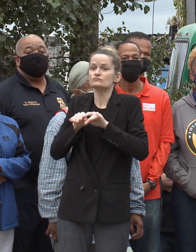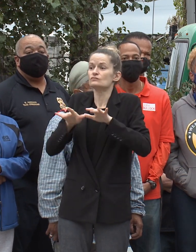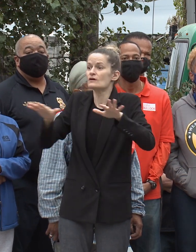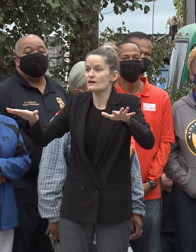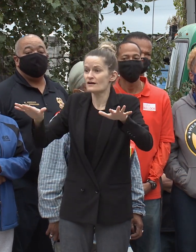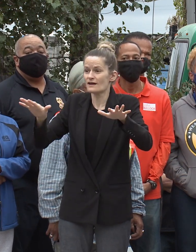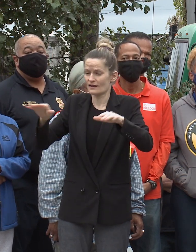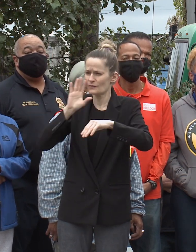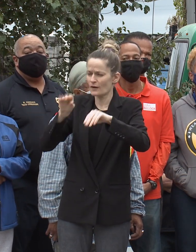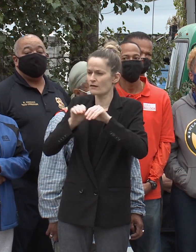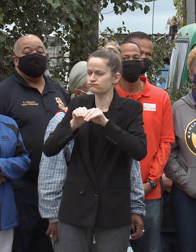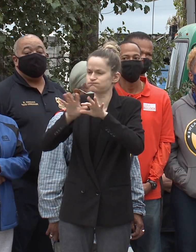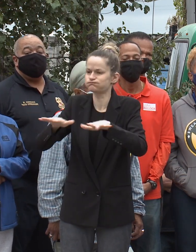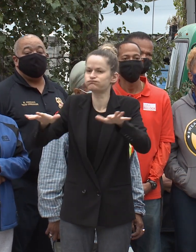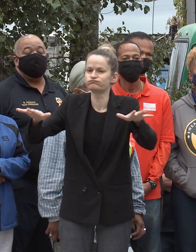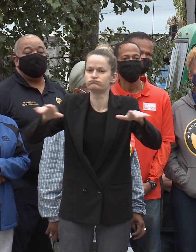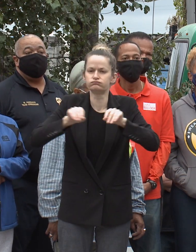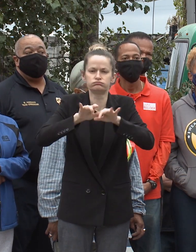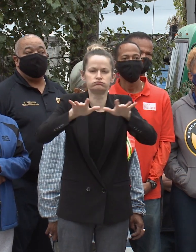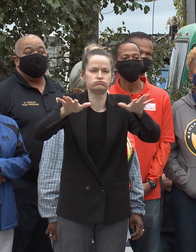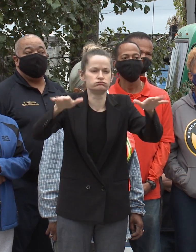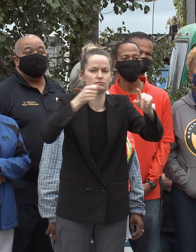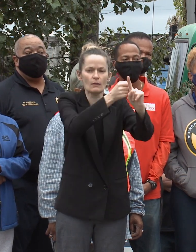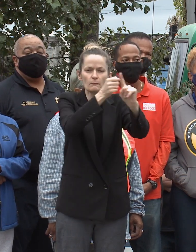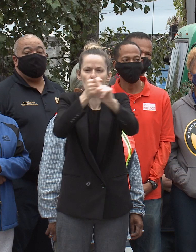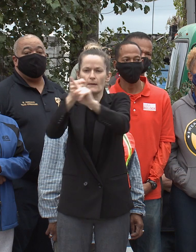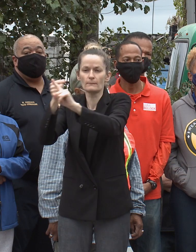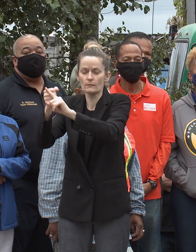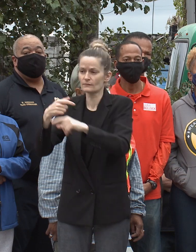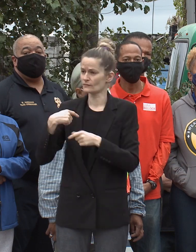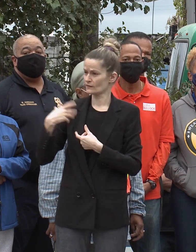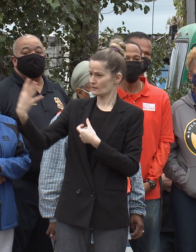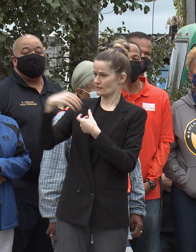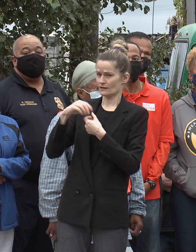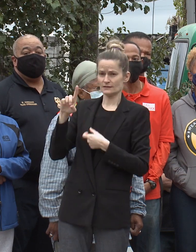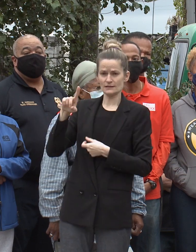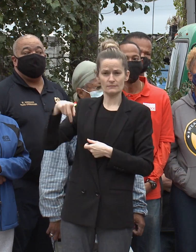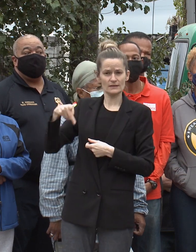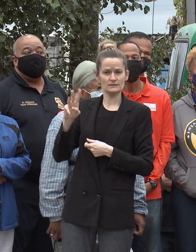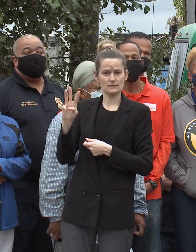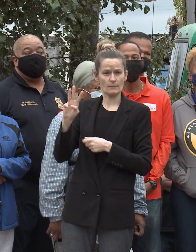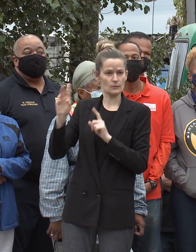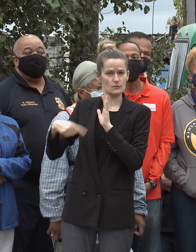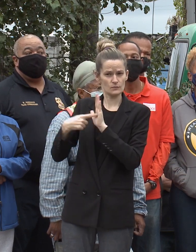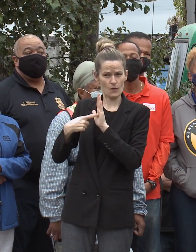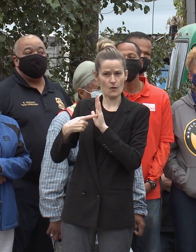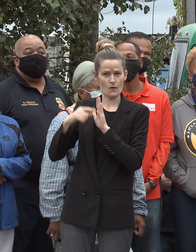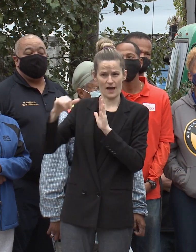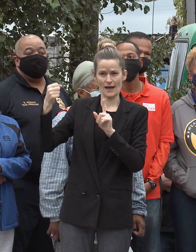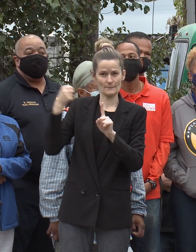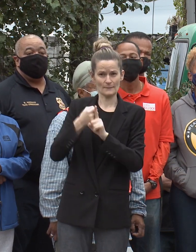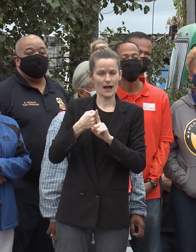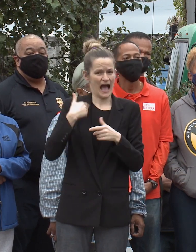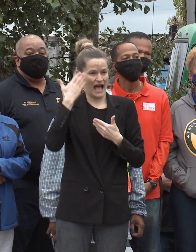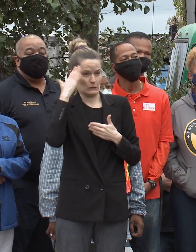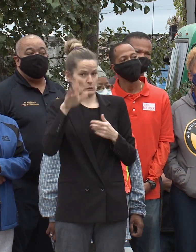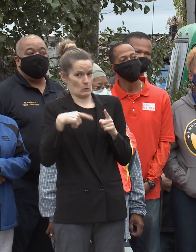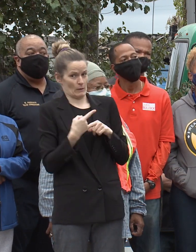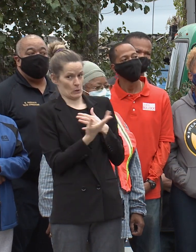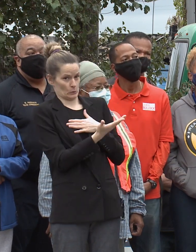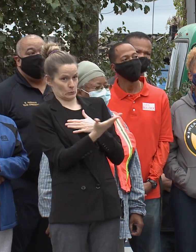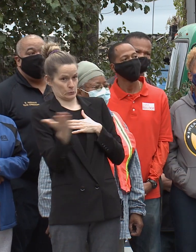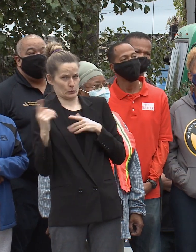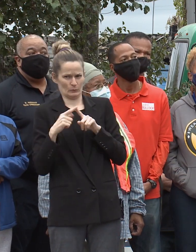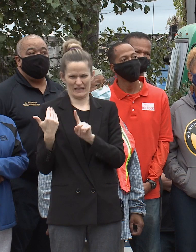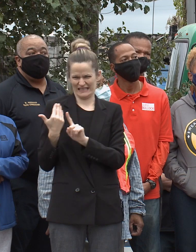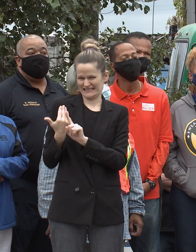DPW's already great brand in cleaning our communities. That said, I don't know about you, earlier this week, I